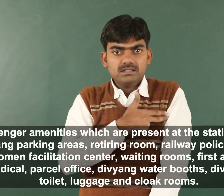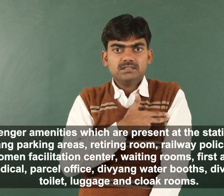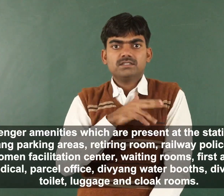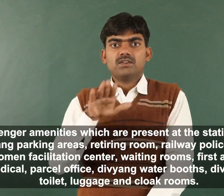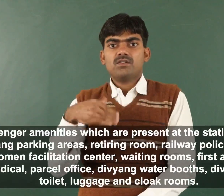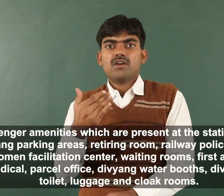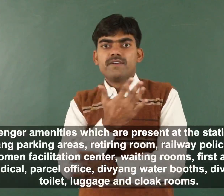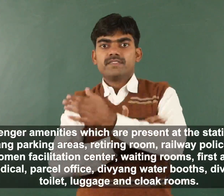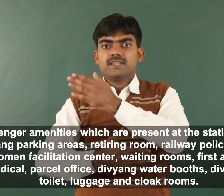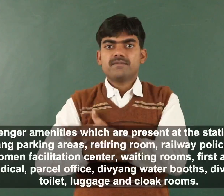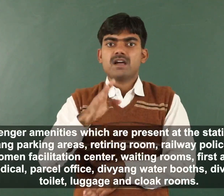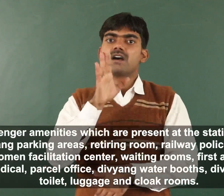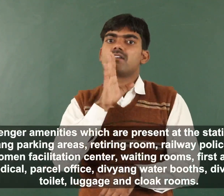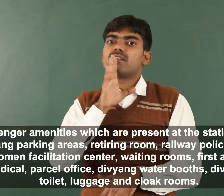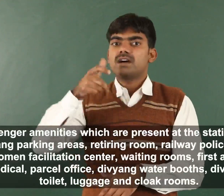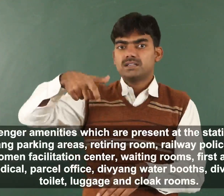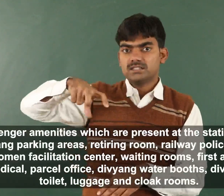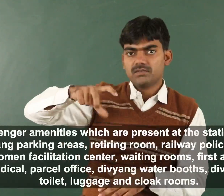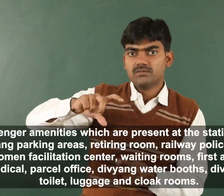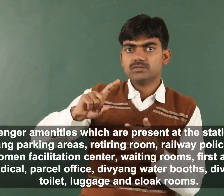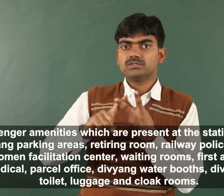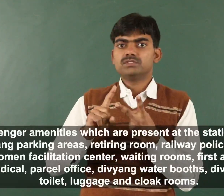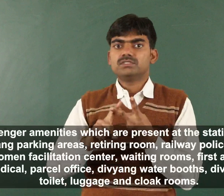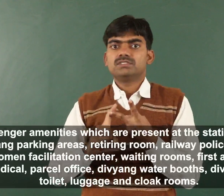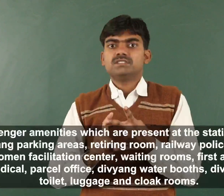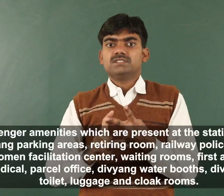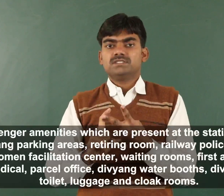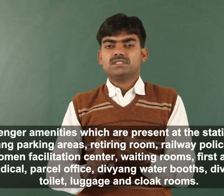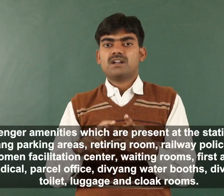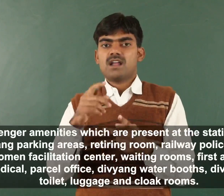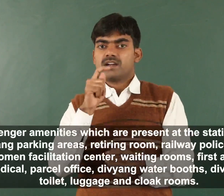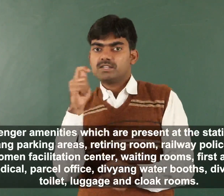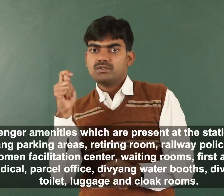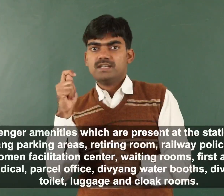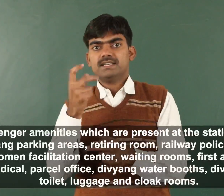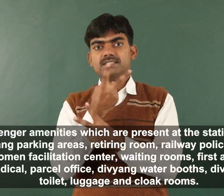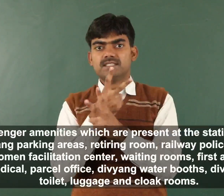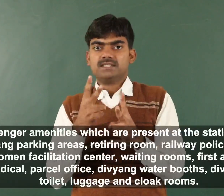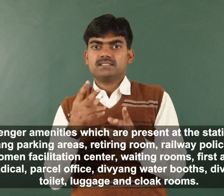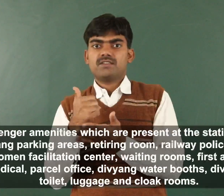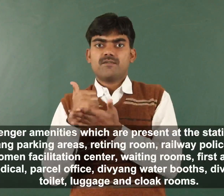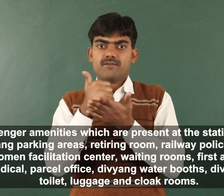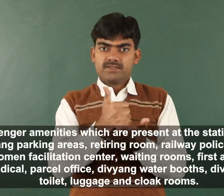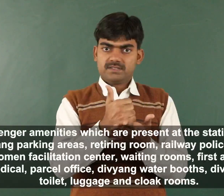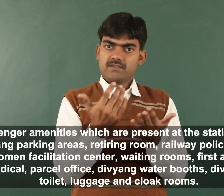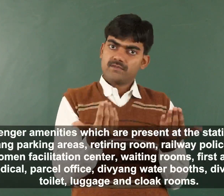office, Divyang water booths, Divyang toilet, luggage and cloakroom.